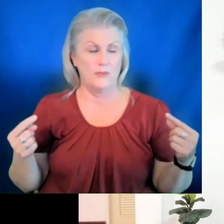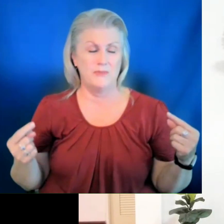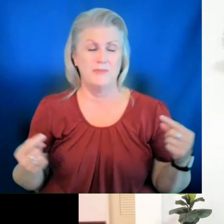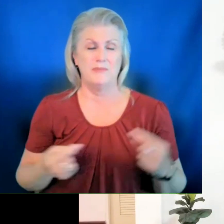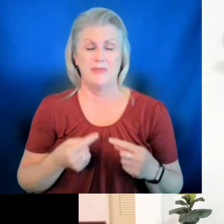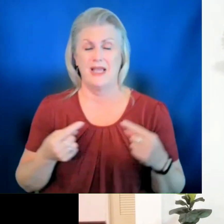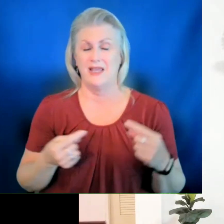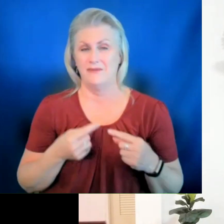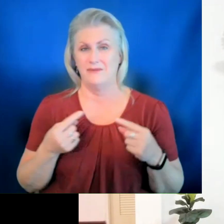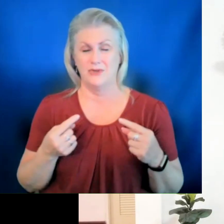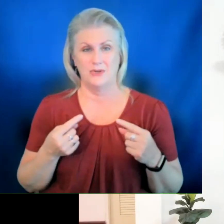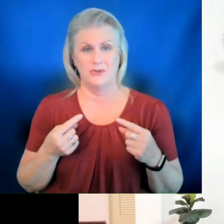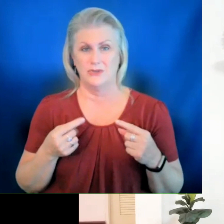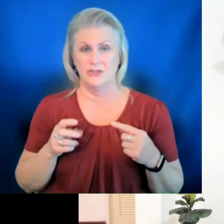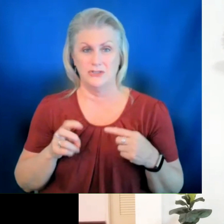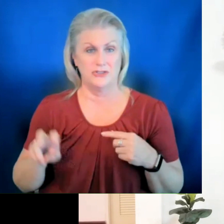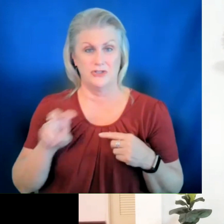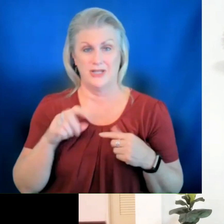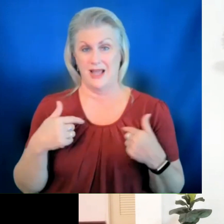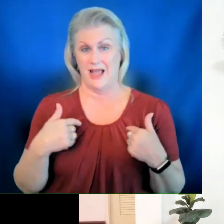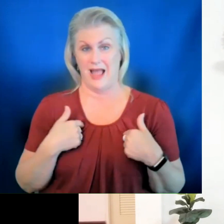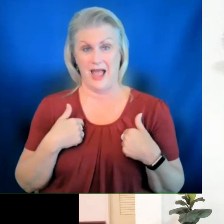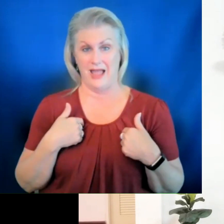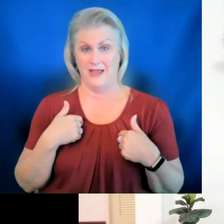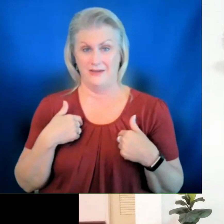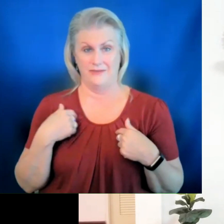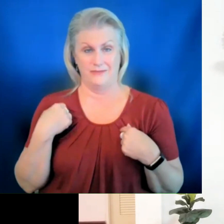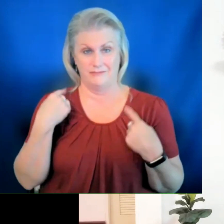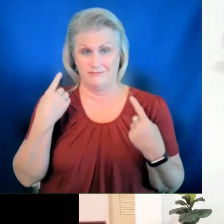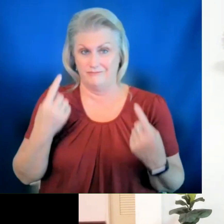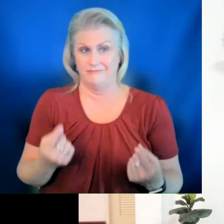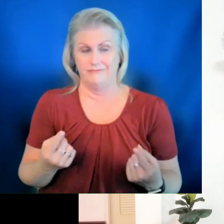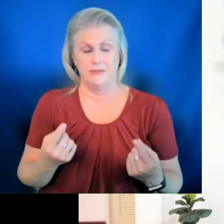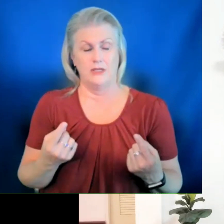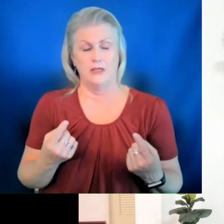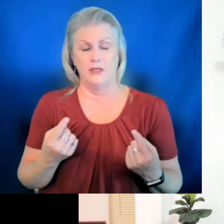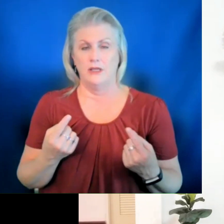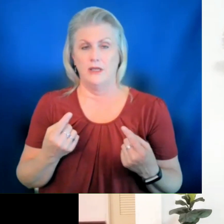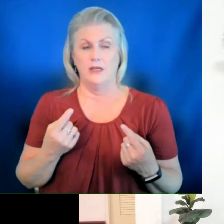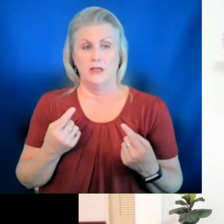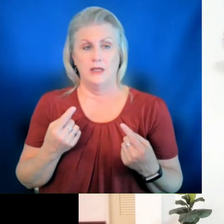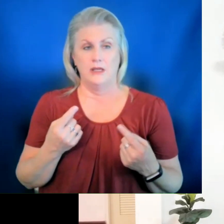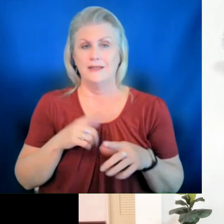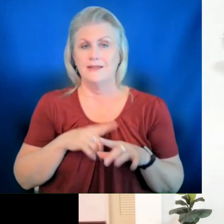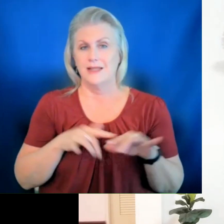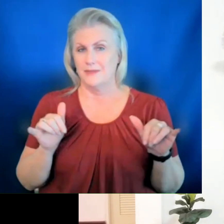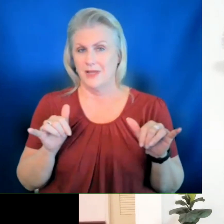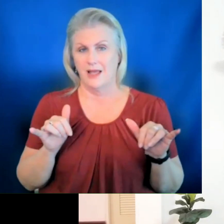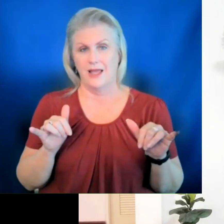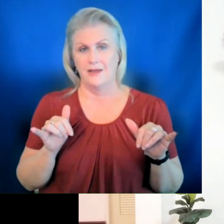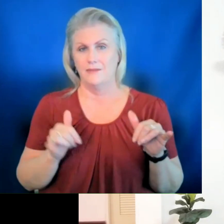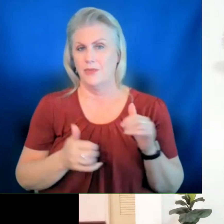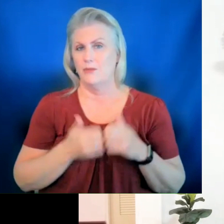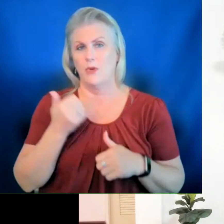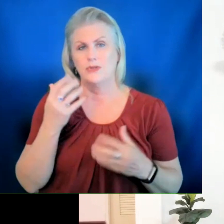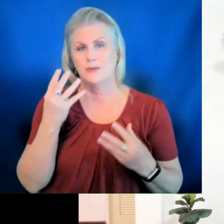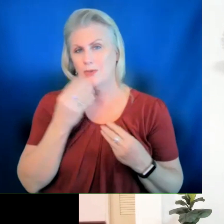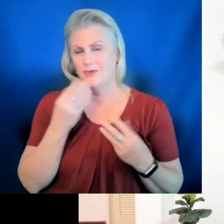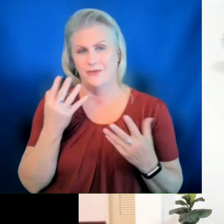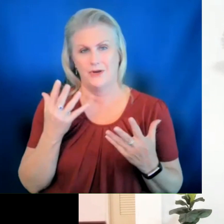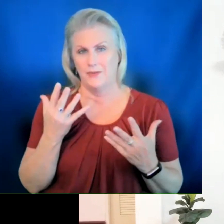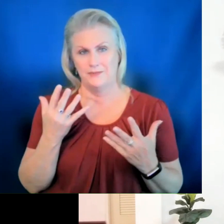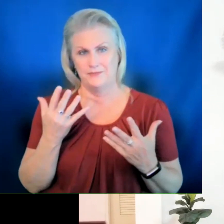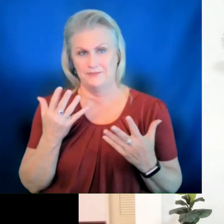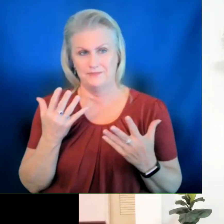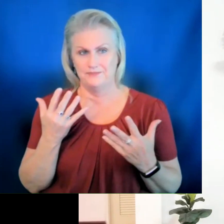difficult and painful journey that I've been on, it has also been one of the